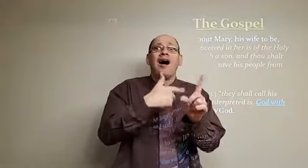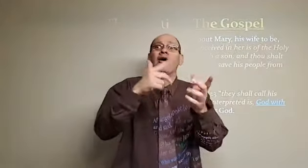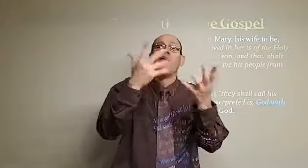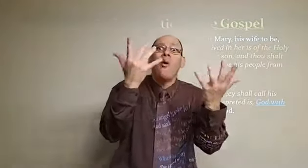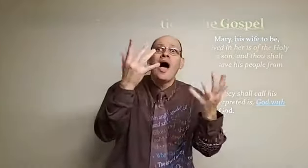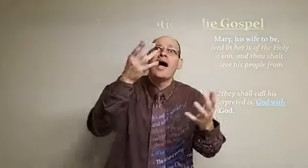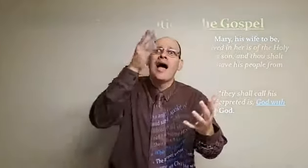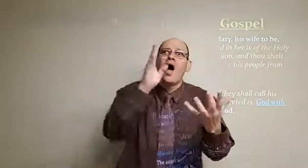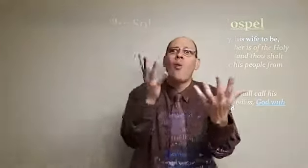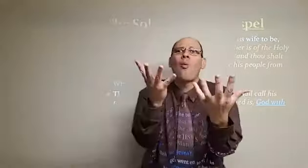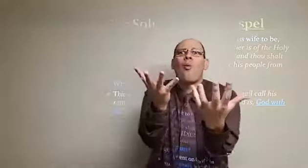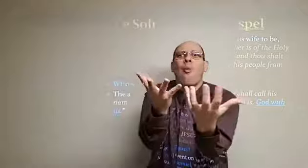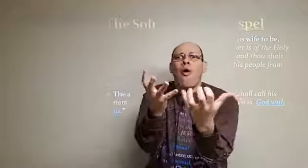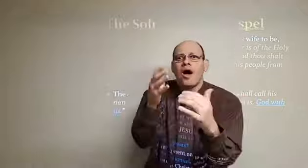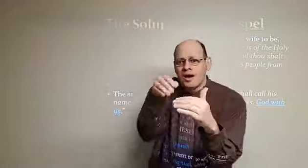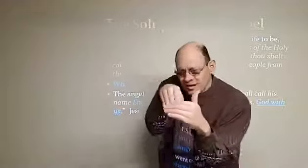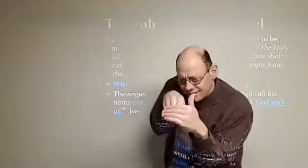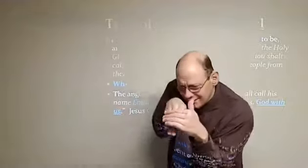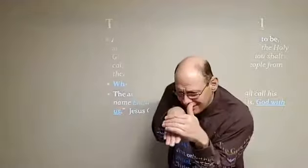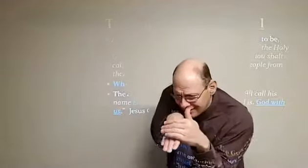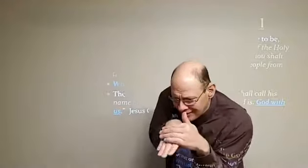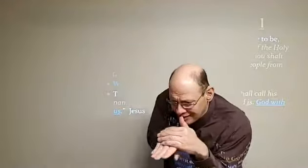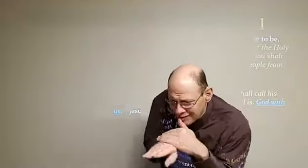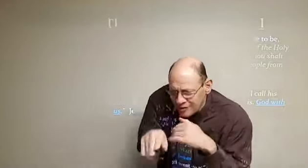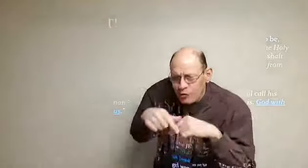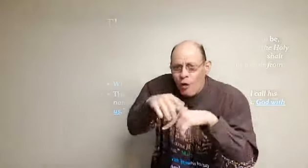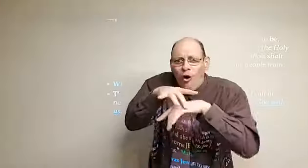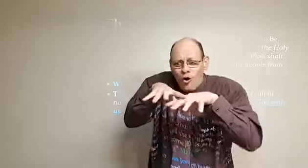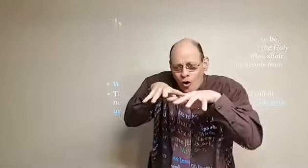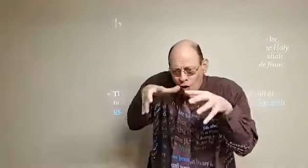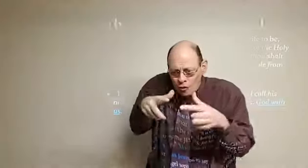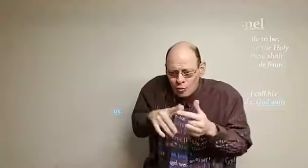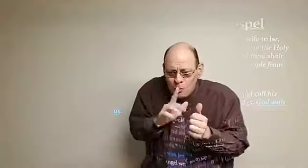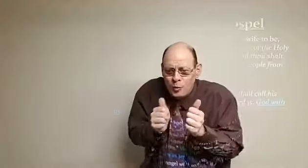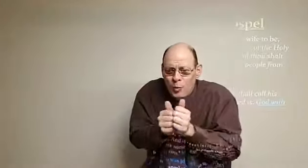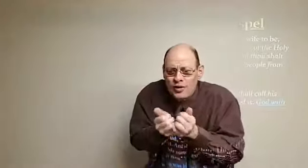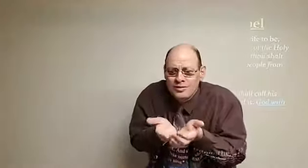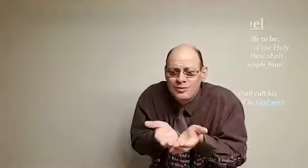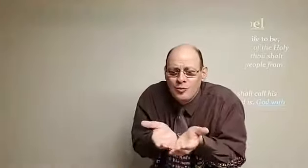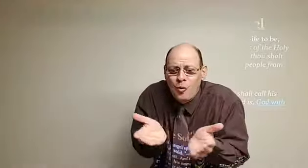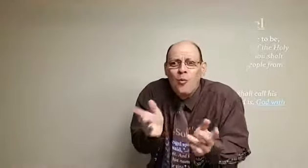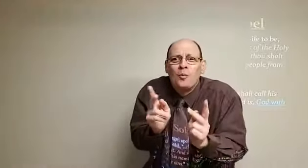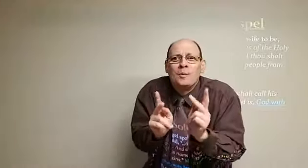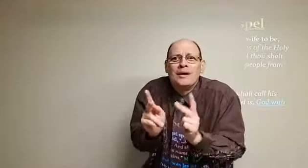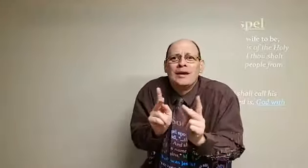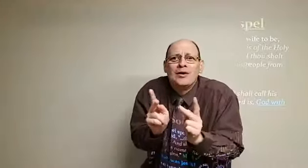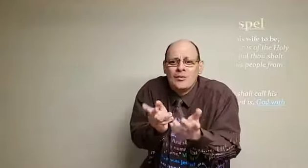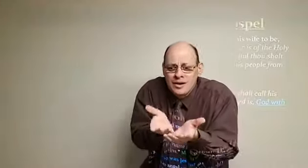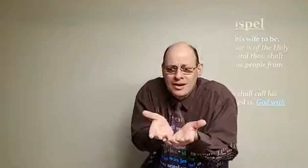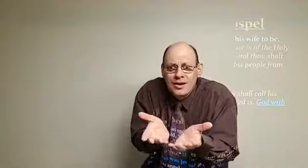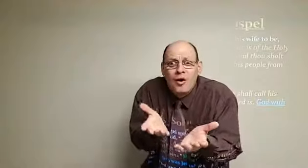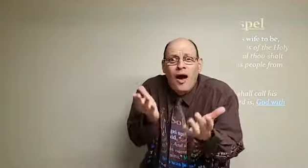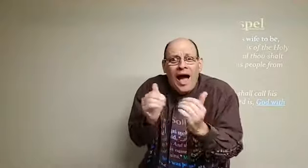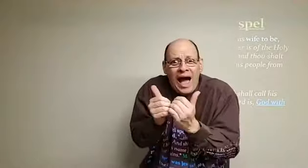Emmanuel God wanted to come to this earth so he put himself in the flesh through Jesus Christ